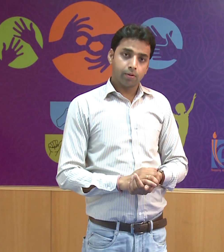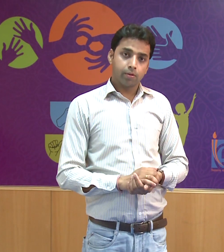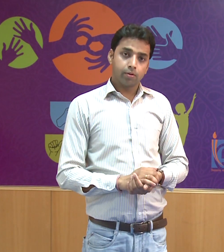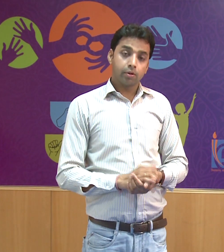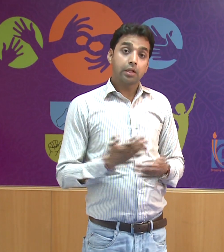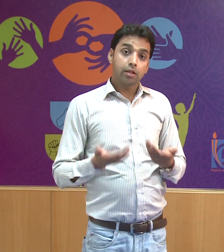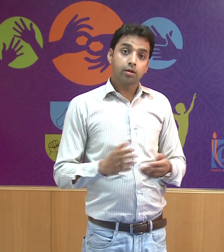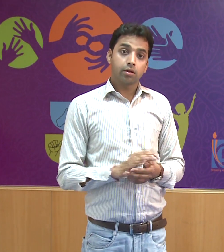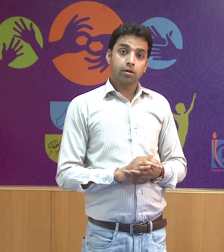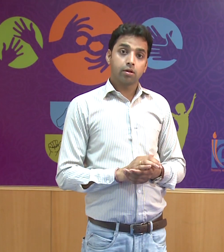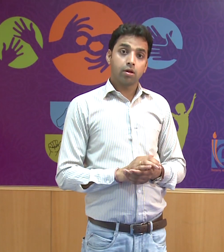like Amir Khusro,